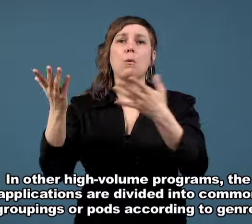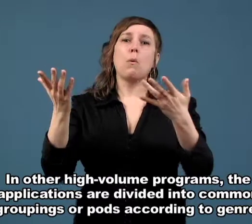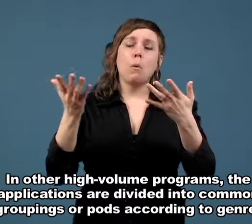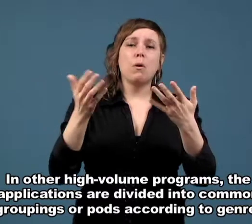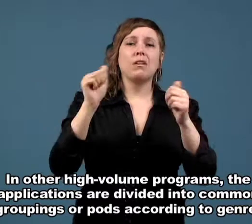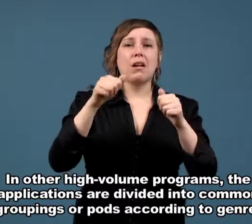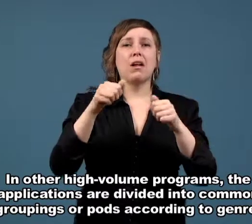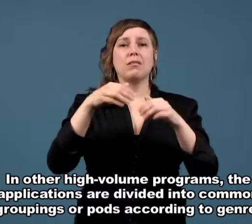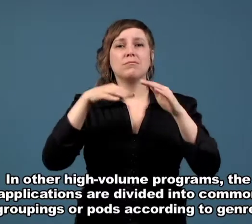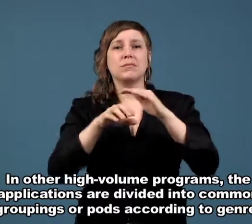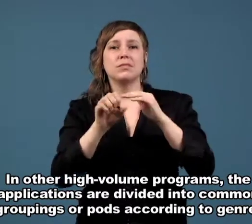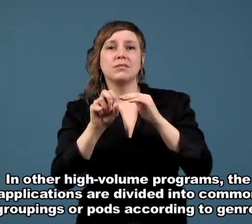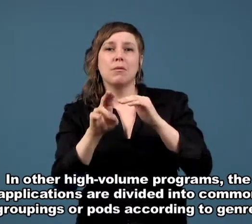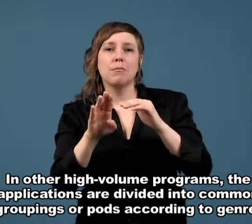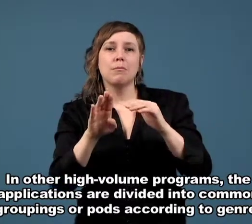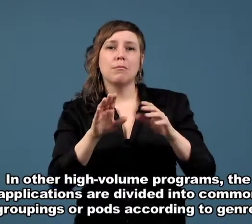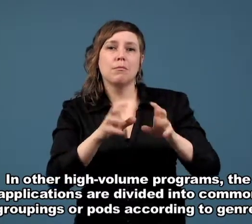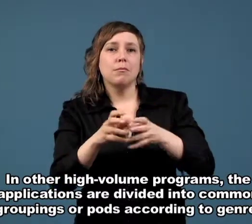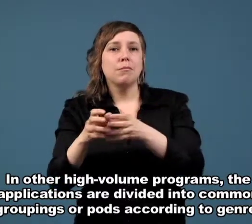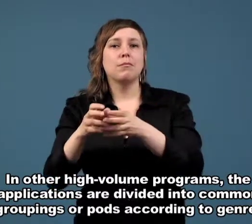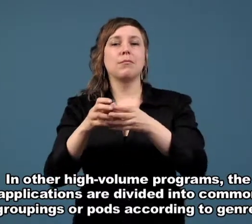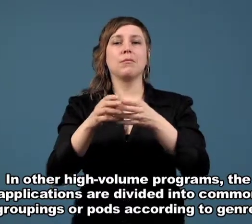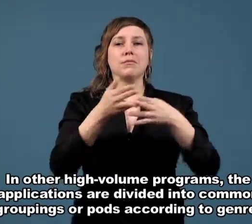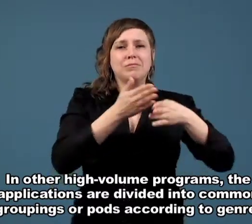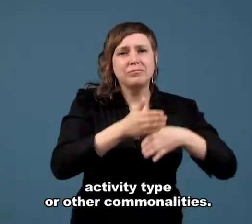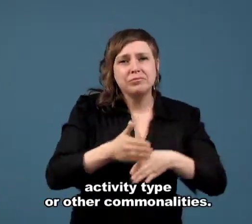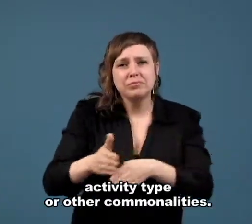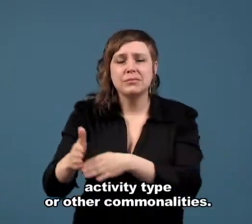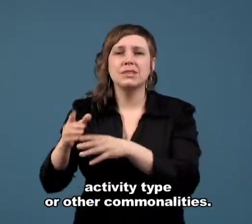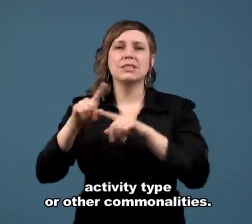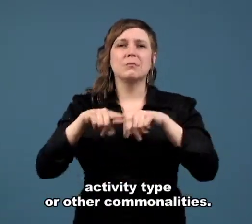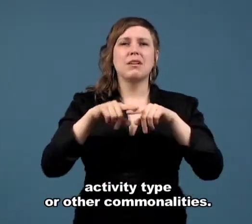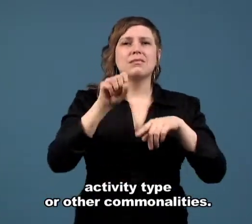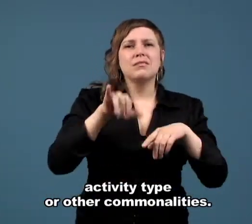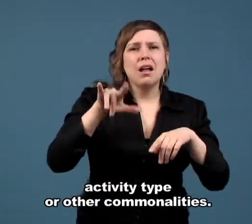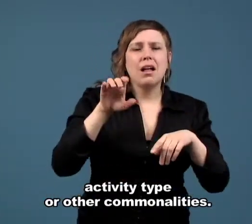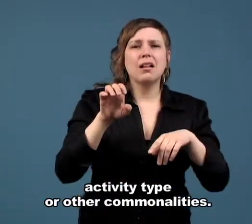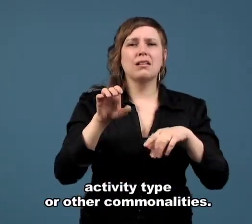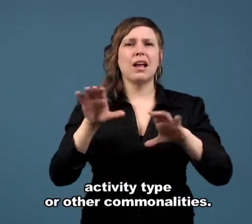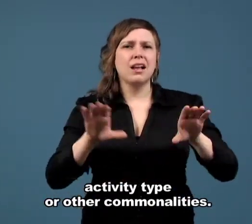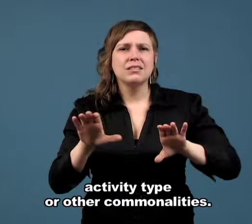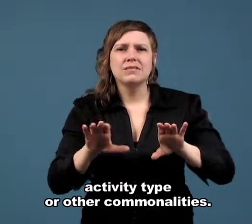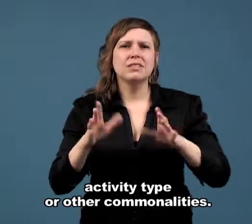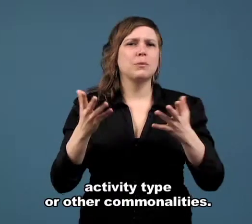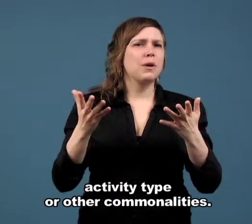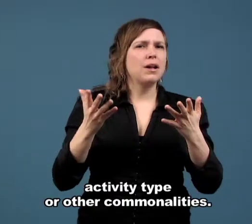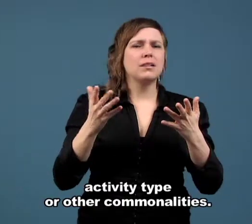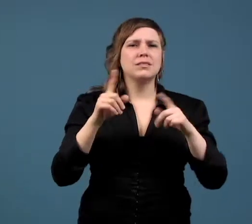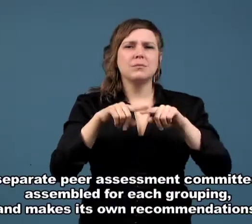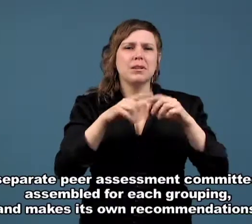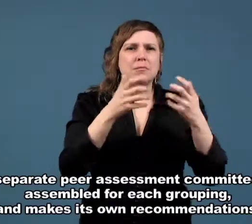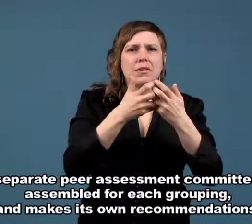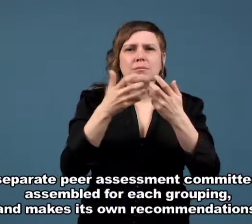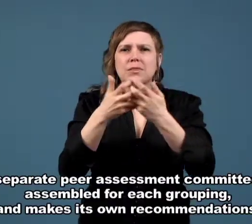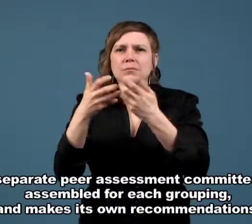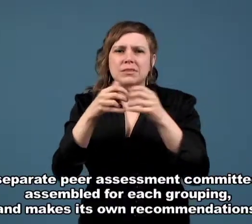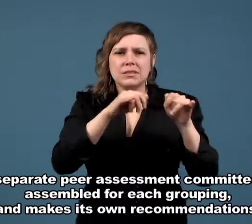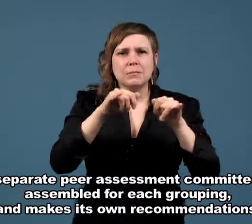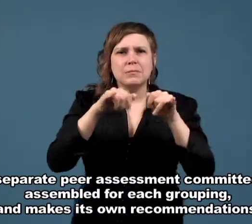into common groupings or pods according to genre, activity type, and other commonalities. A separate peer assessment